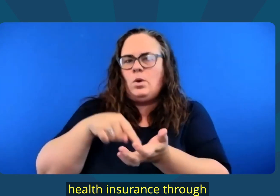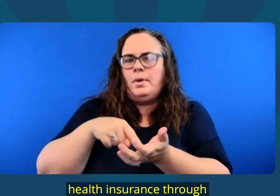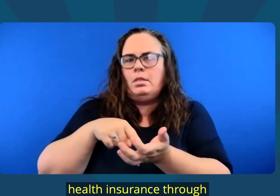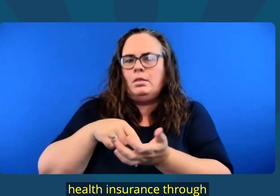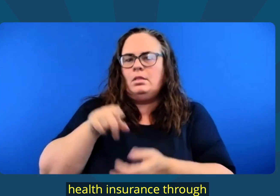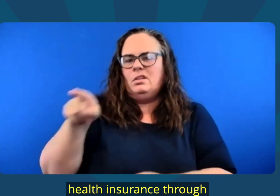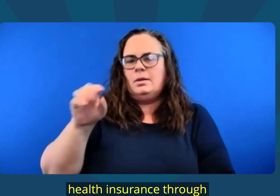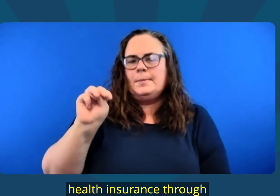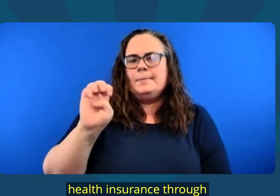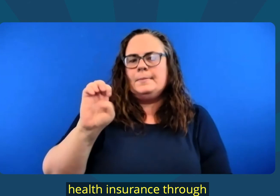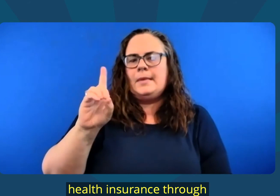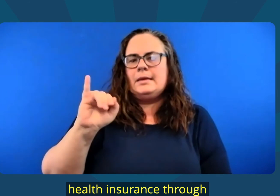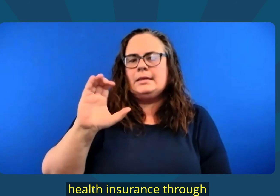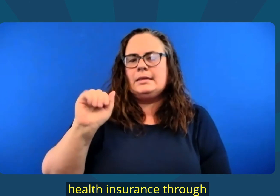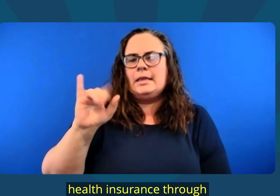Medicaid program,